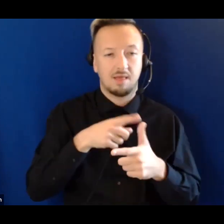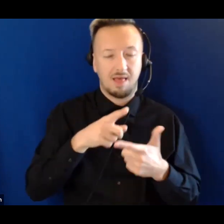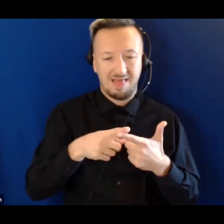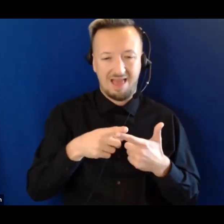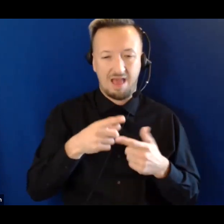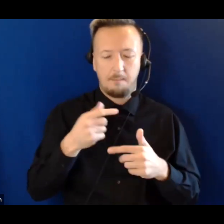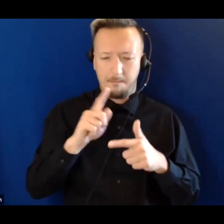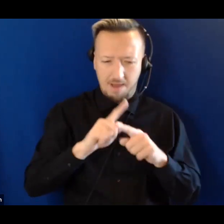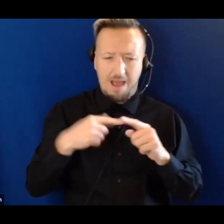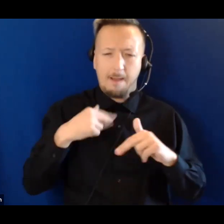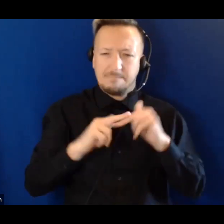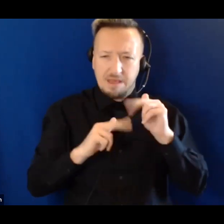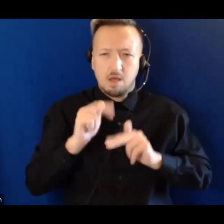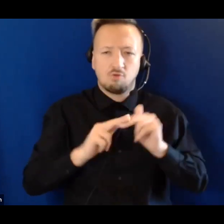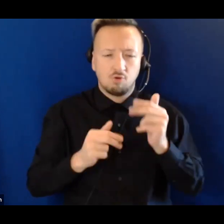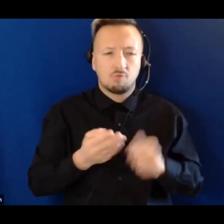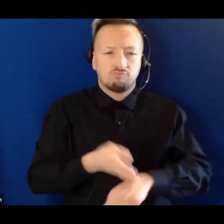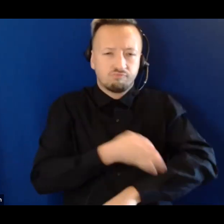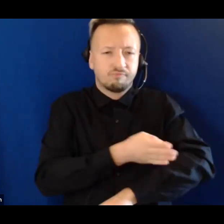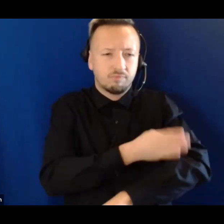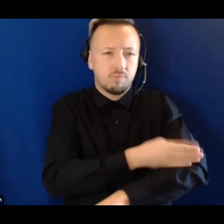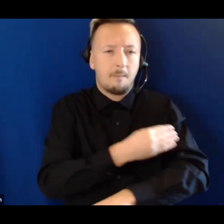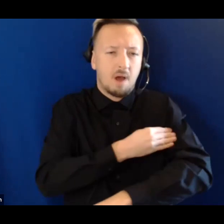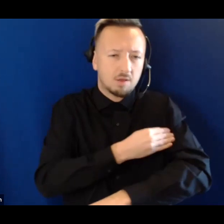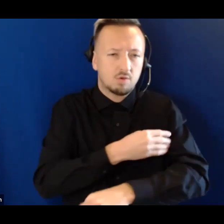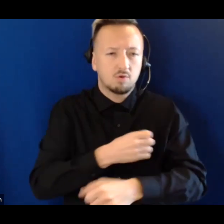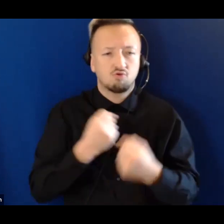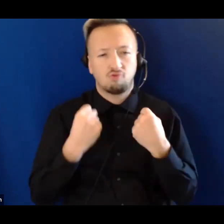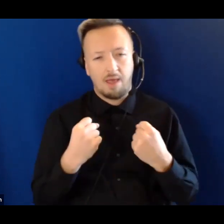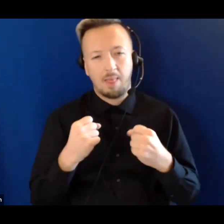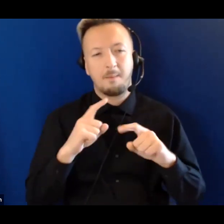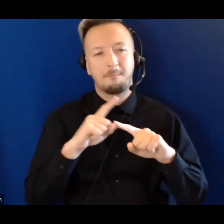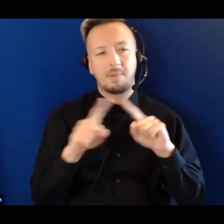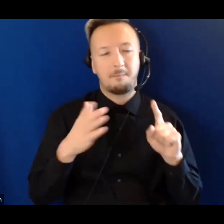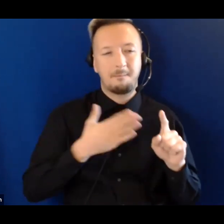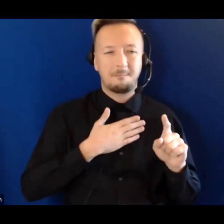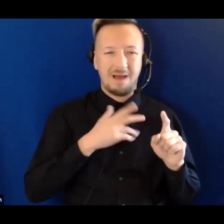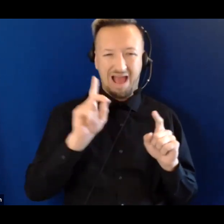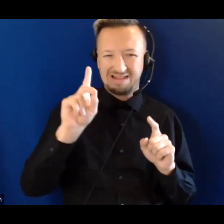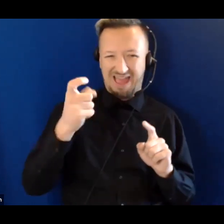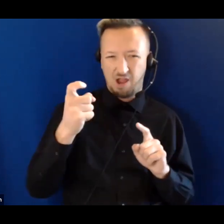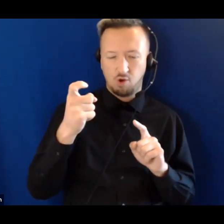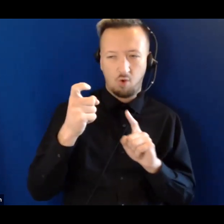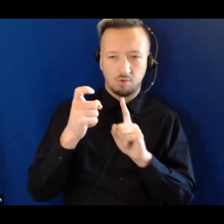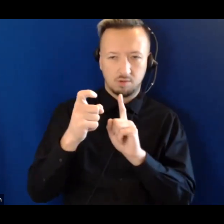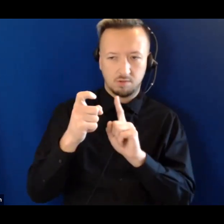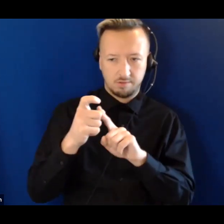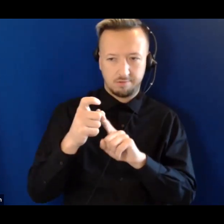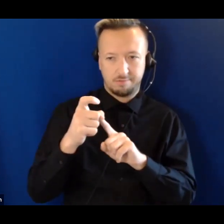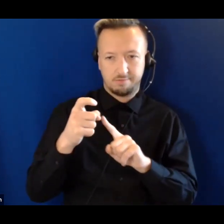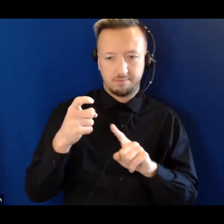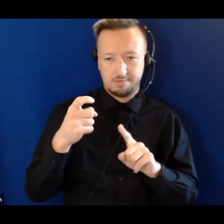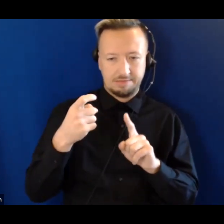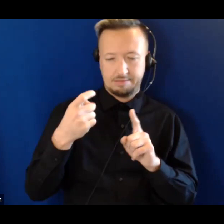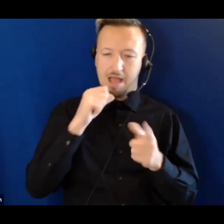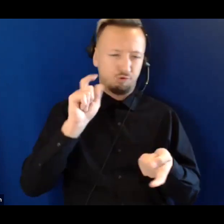muscle and balance back and feeling, but I guess my diagnosis doesn't really change the fact that I'm still